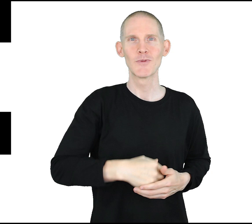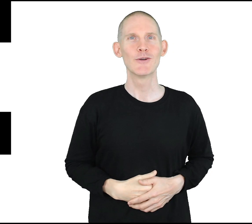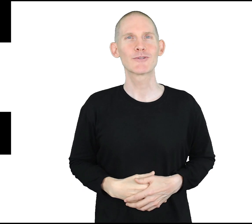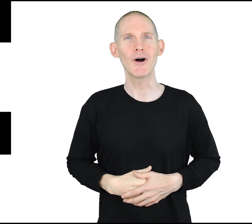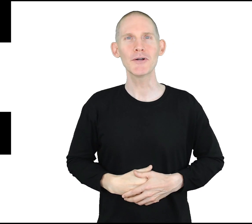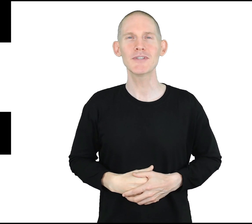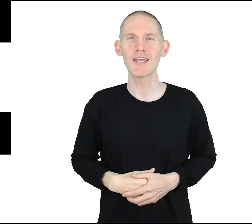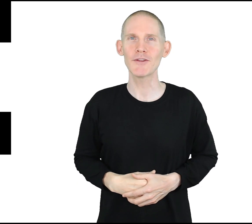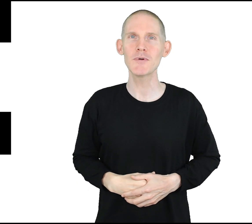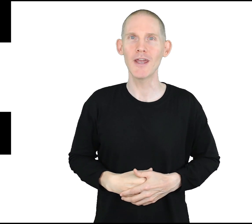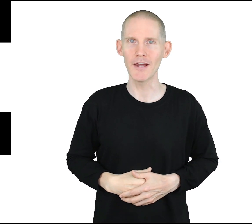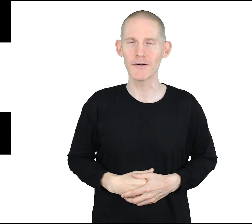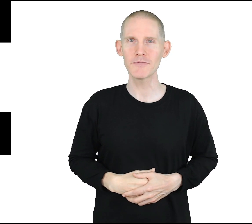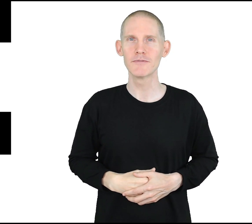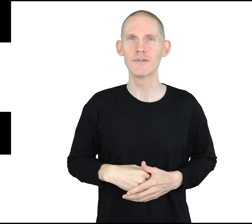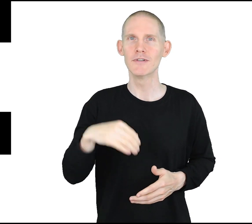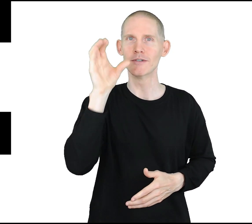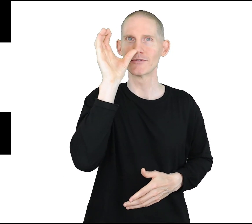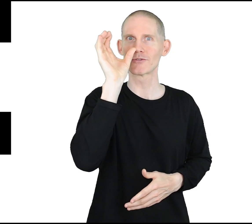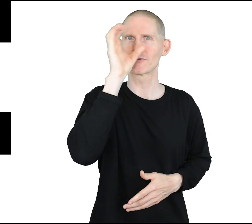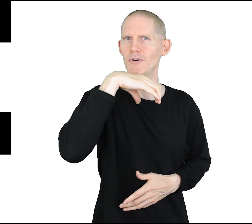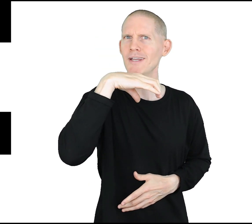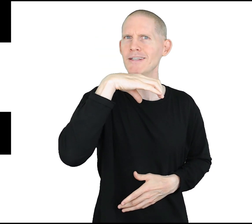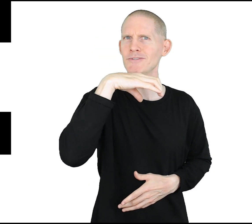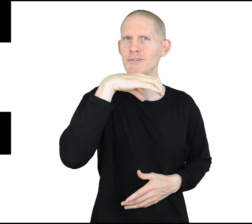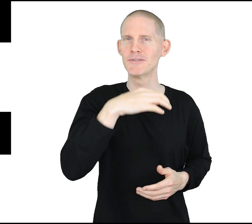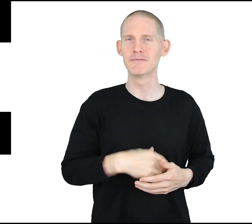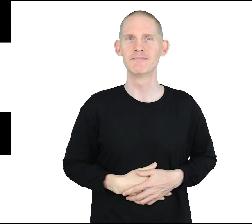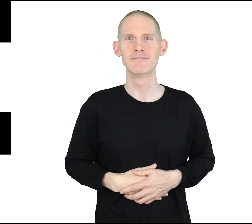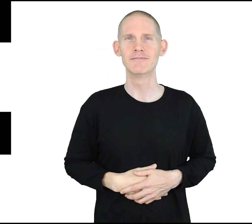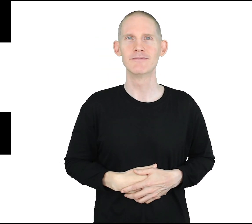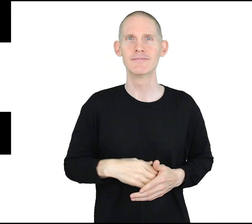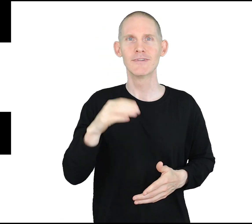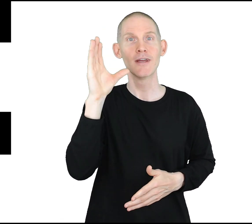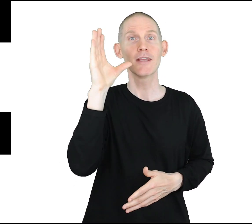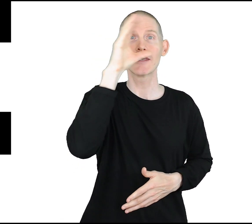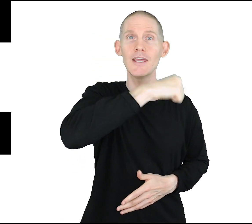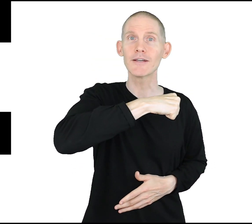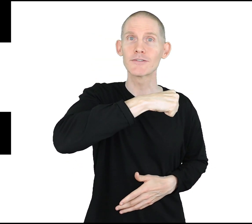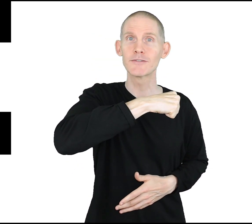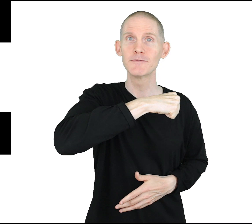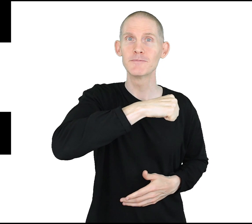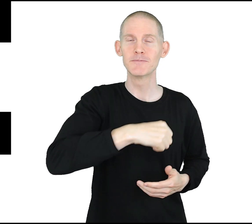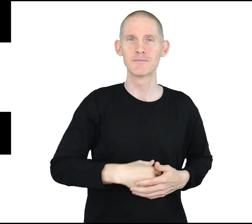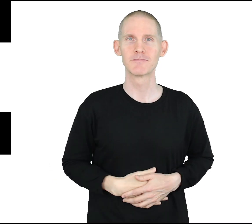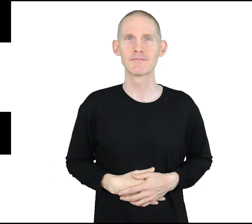So all together we have strange, guess.